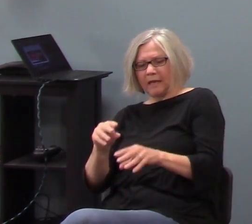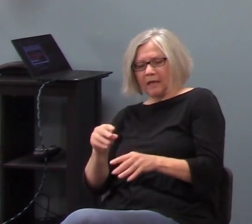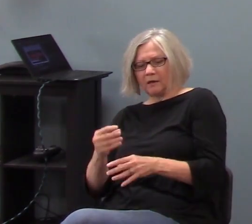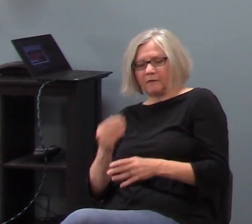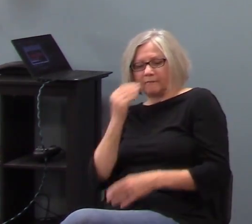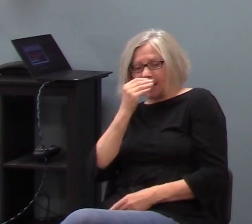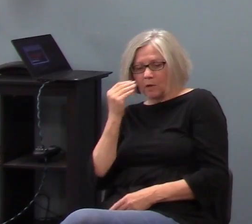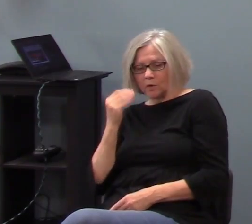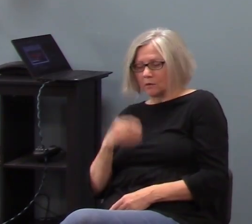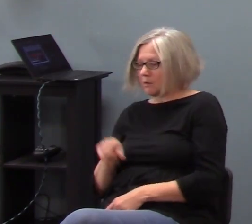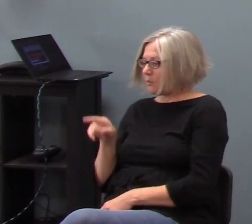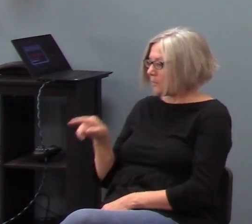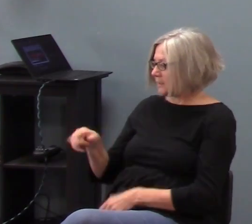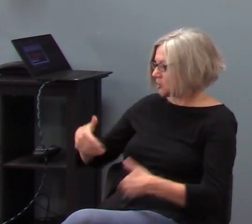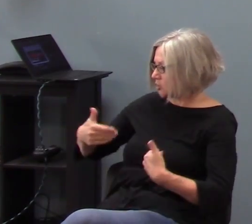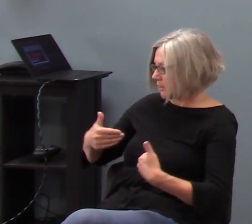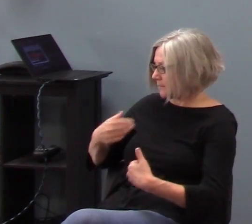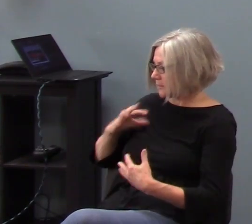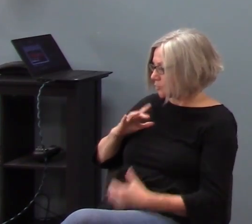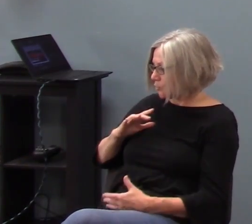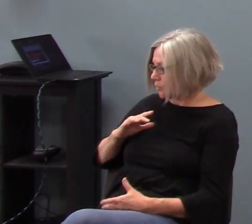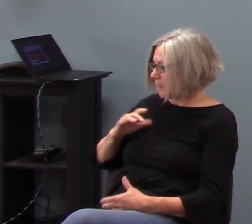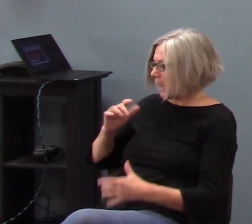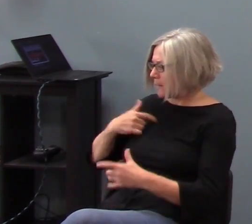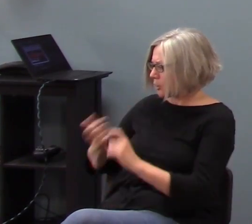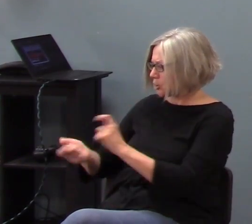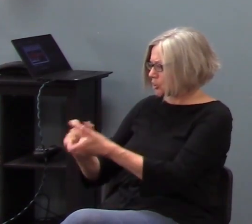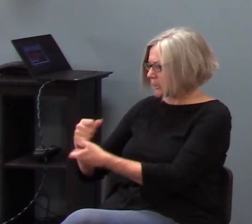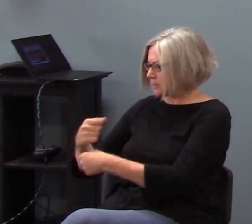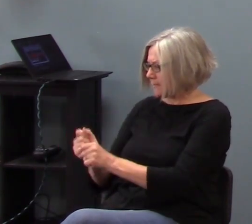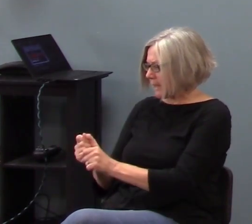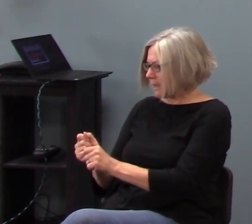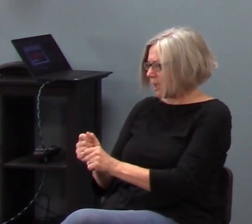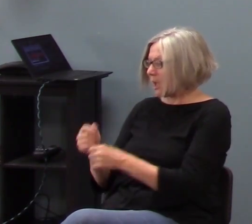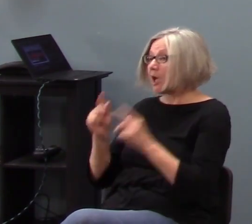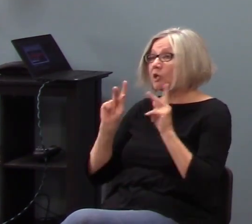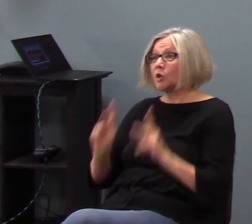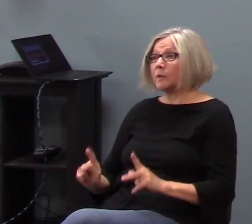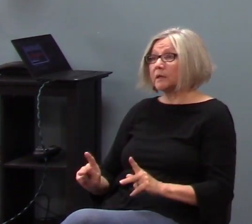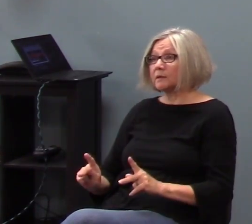human. To me, that screams design. It has nothing to do with